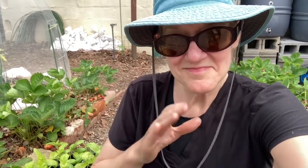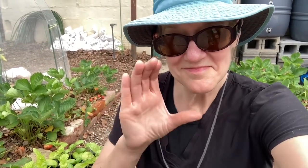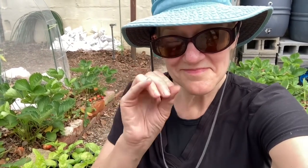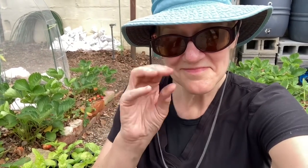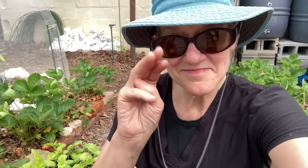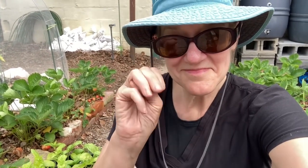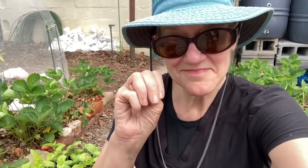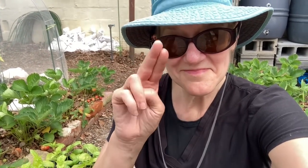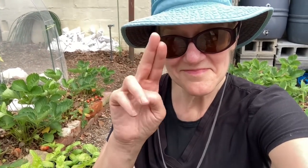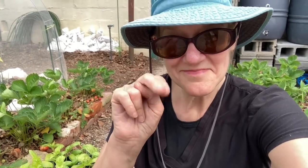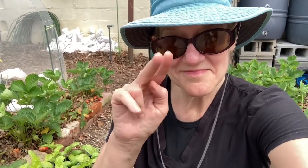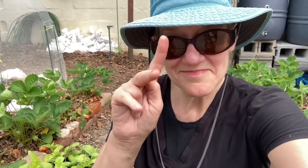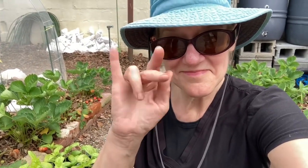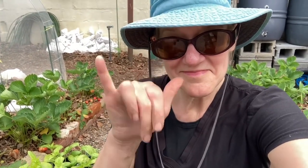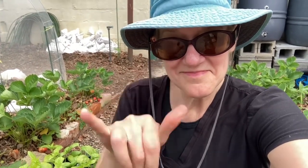my community.